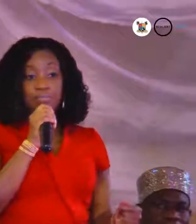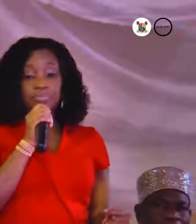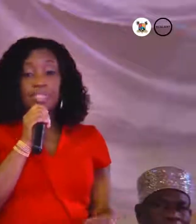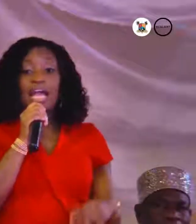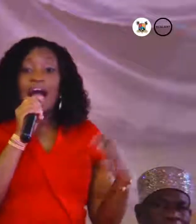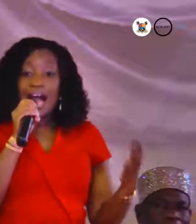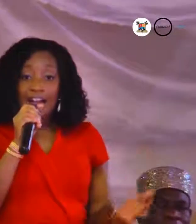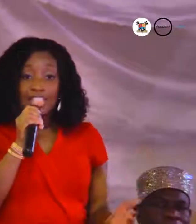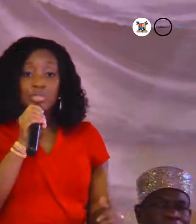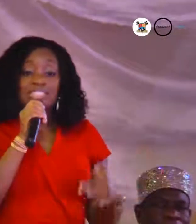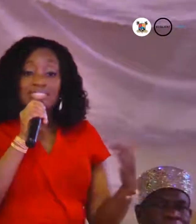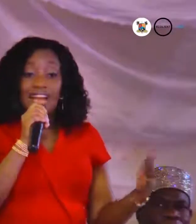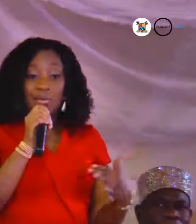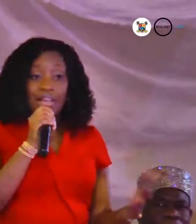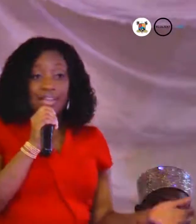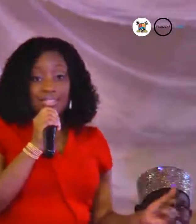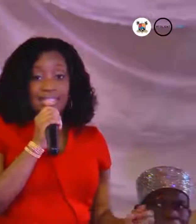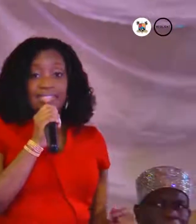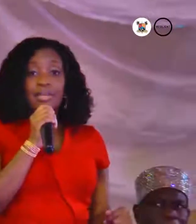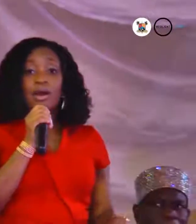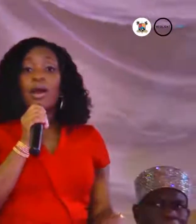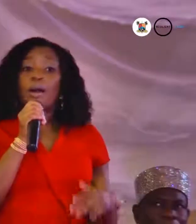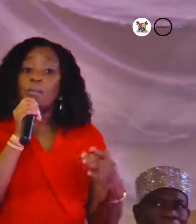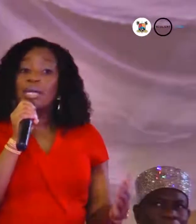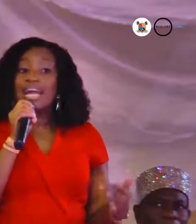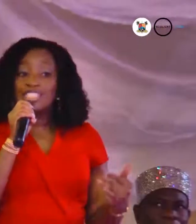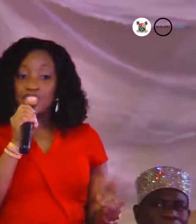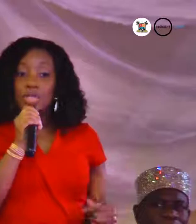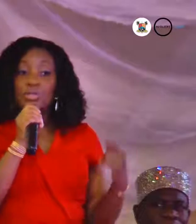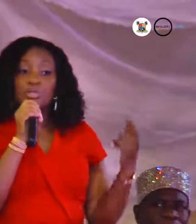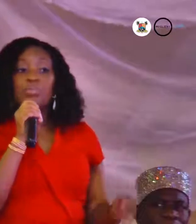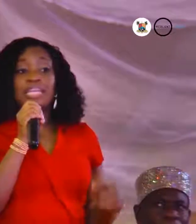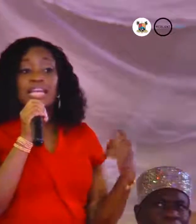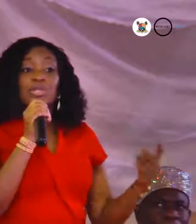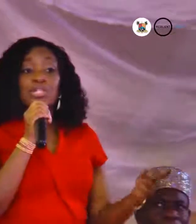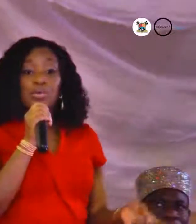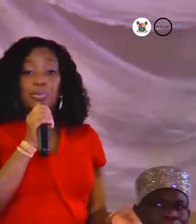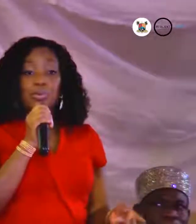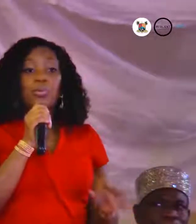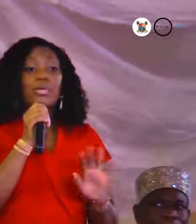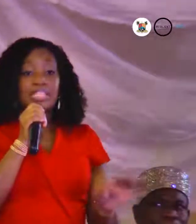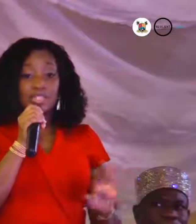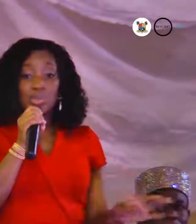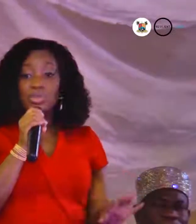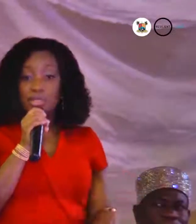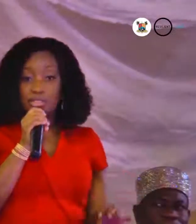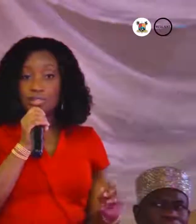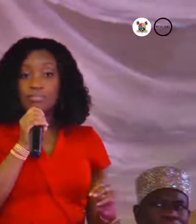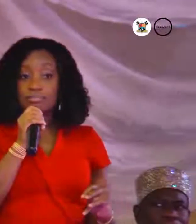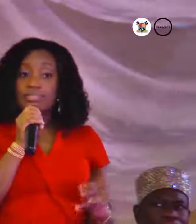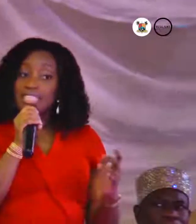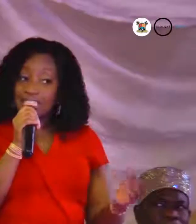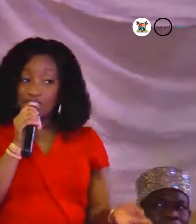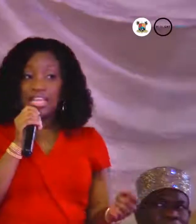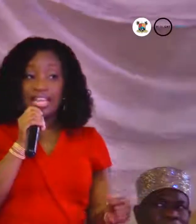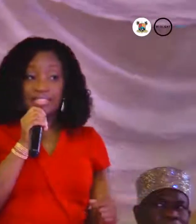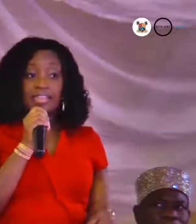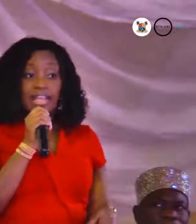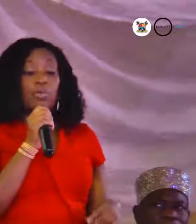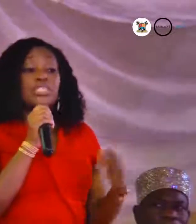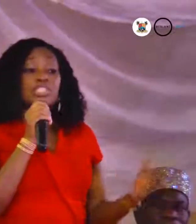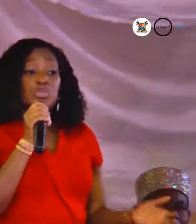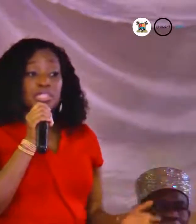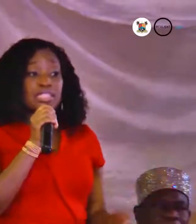hospital. Her duties are well assigned. But can she also play another role where there is no doctor? Yes, she